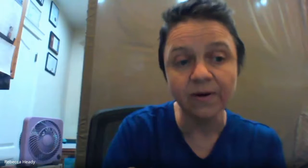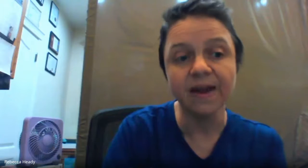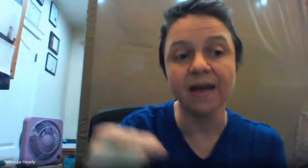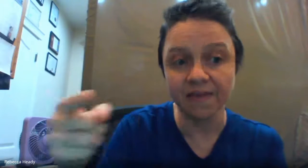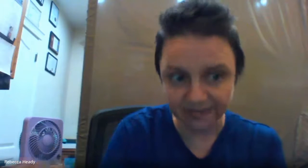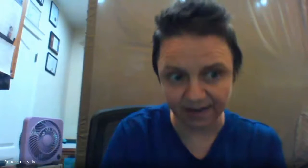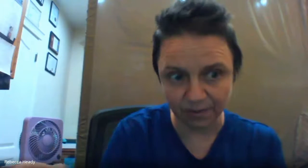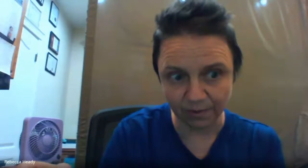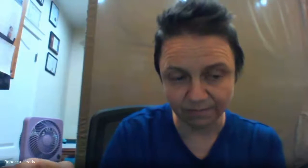second number.